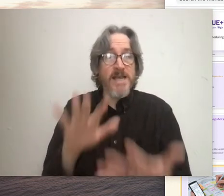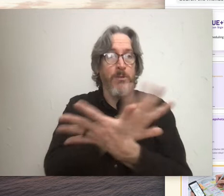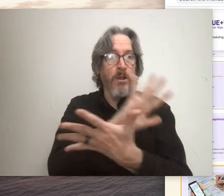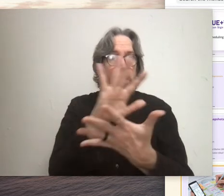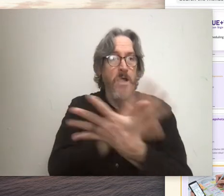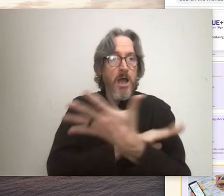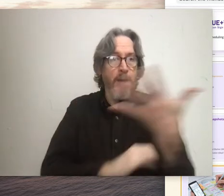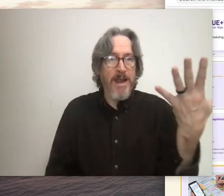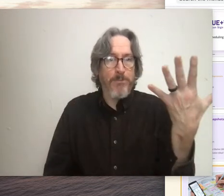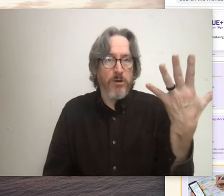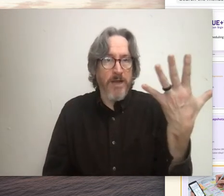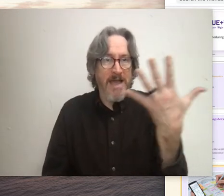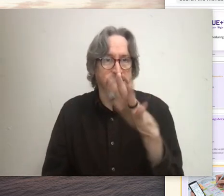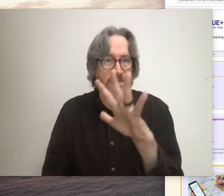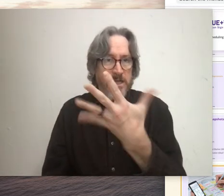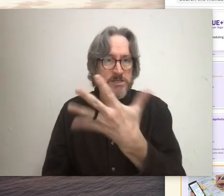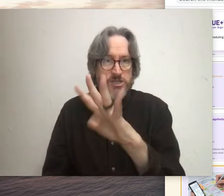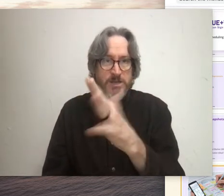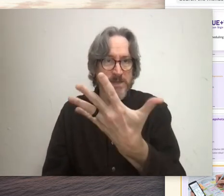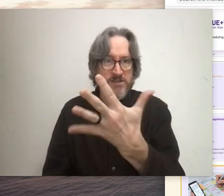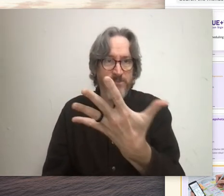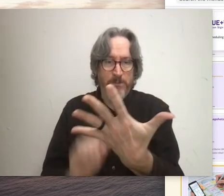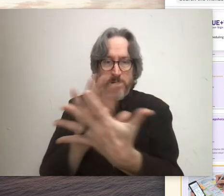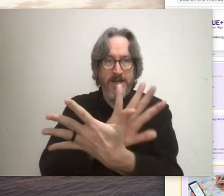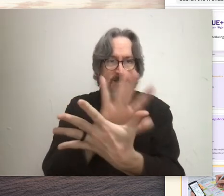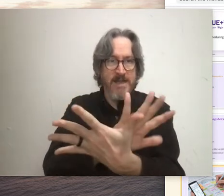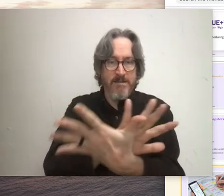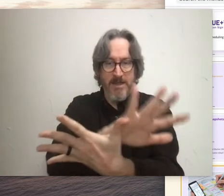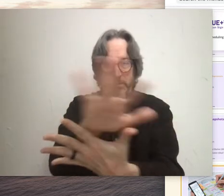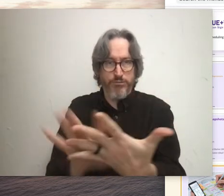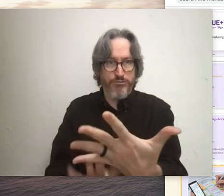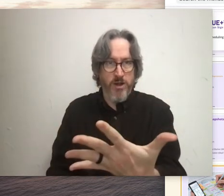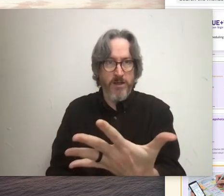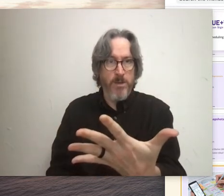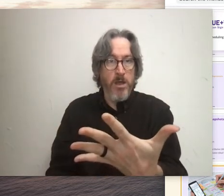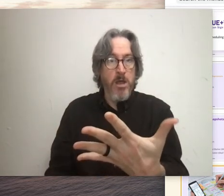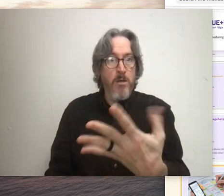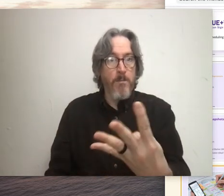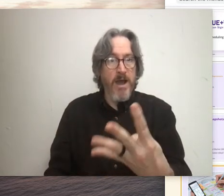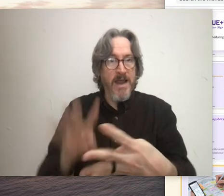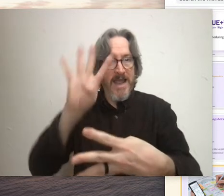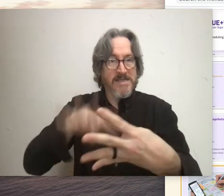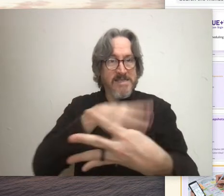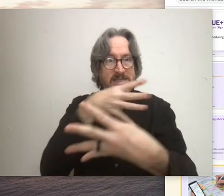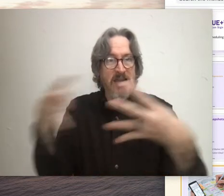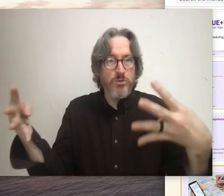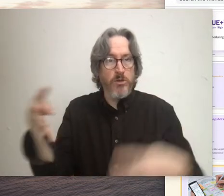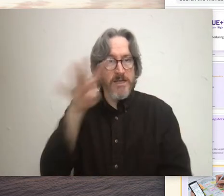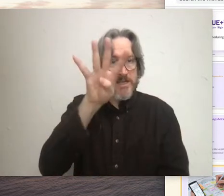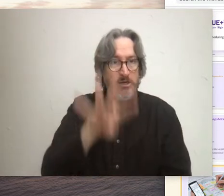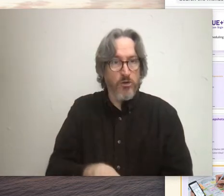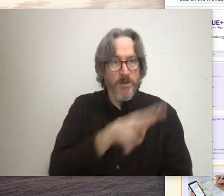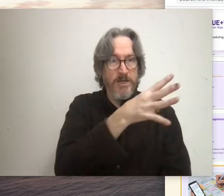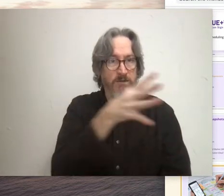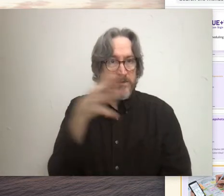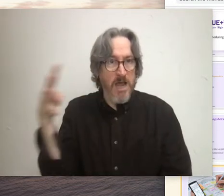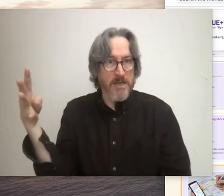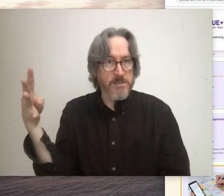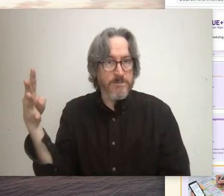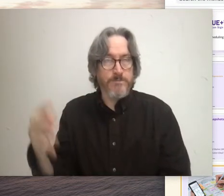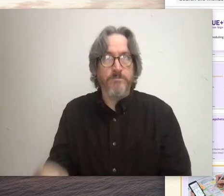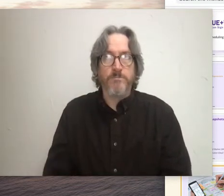For example, a paper is just a piece of paper. It is a thing, right? But a schedule is a grid